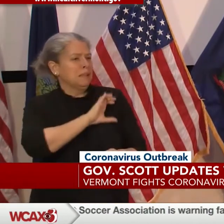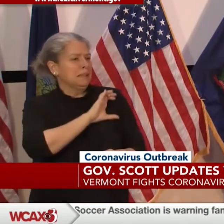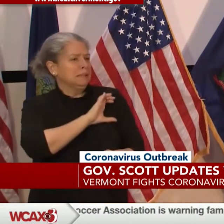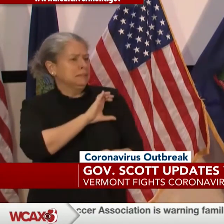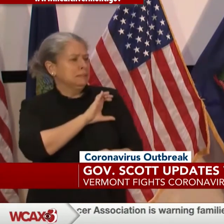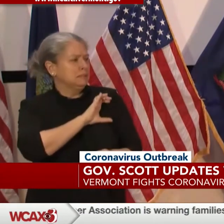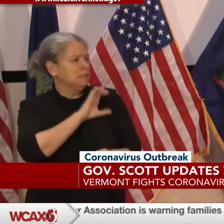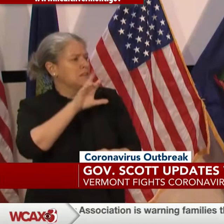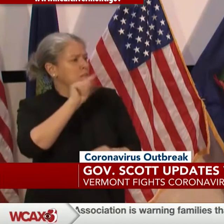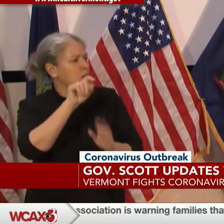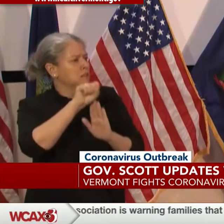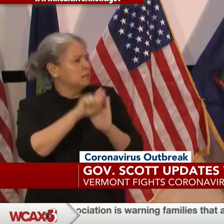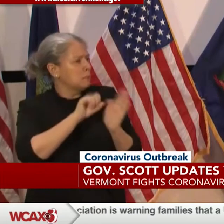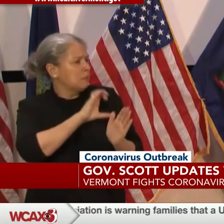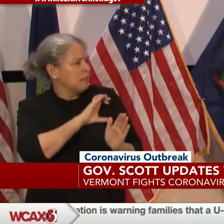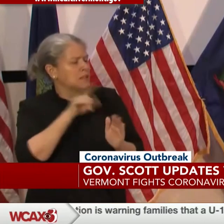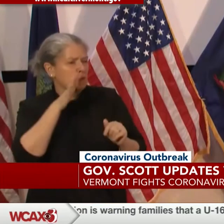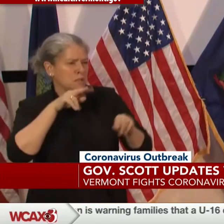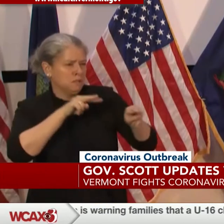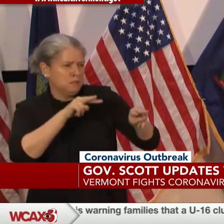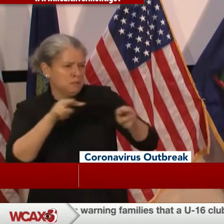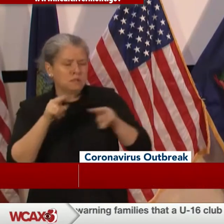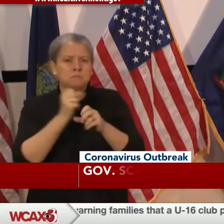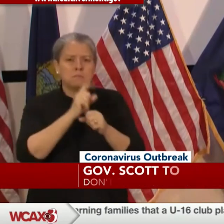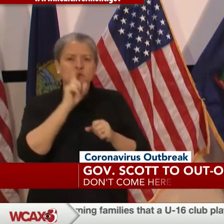assess lodging compliance over the weekend.